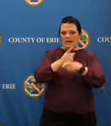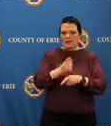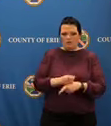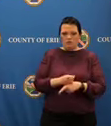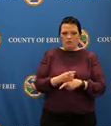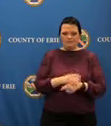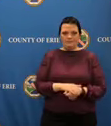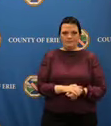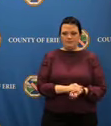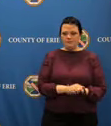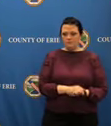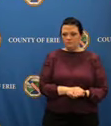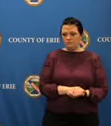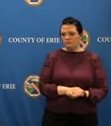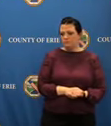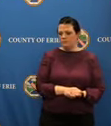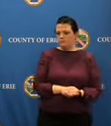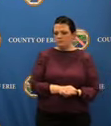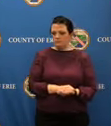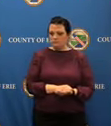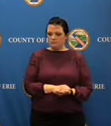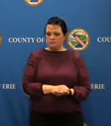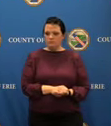correct numbers.